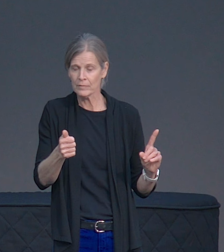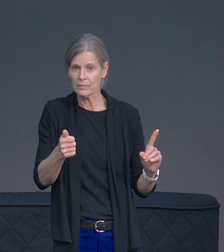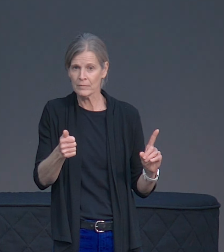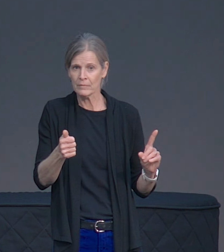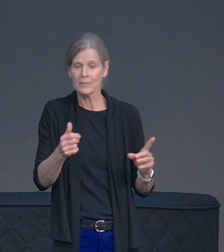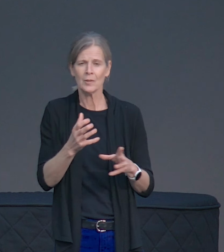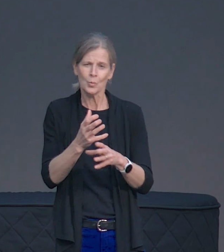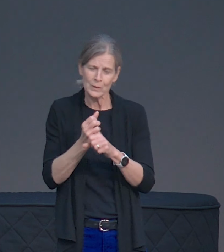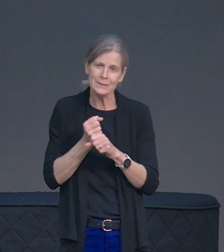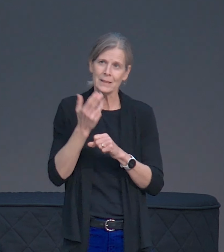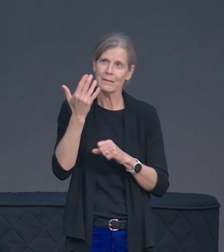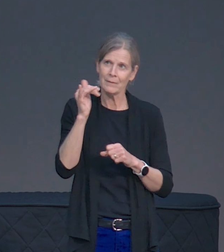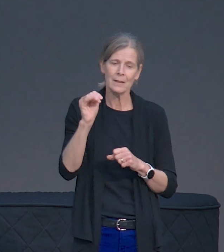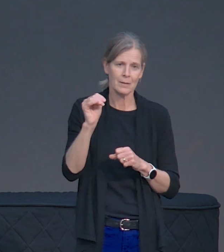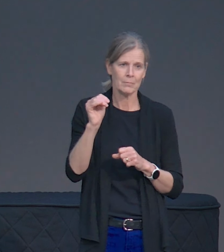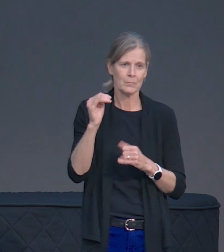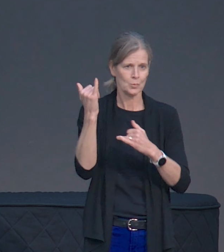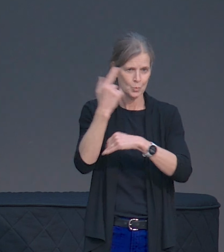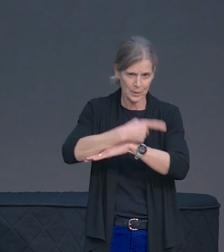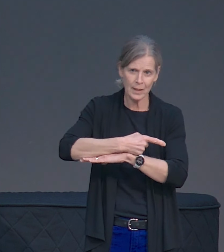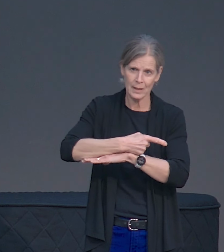Receive Him Today